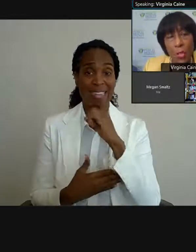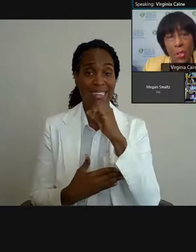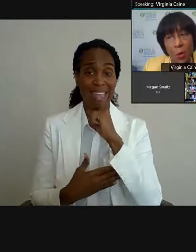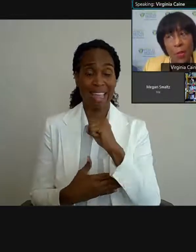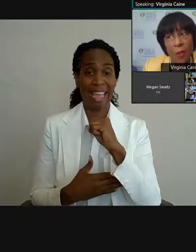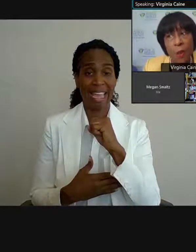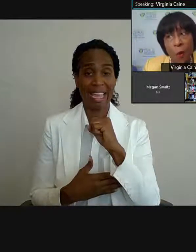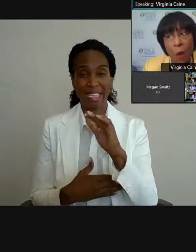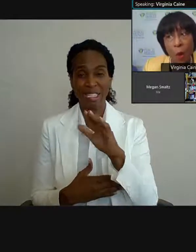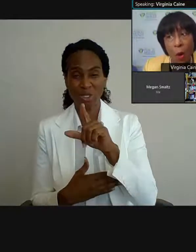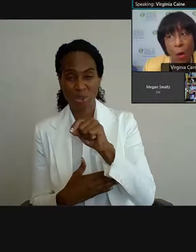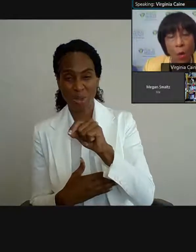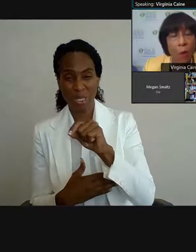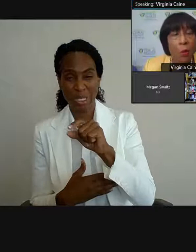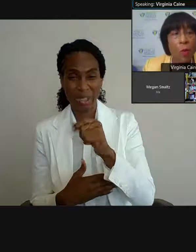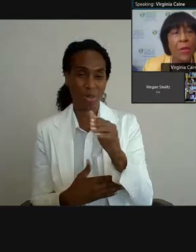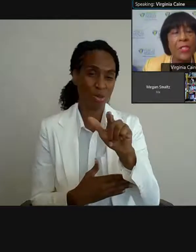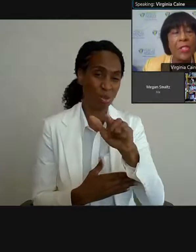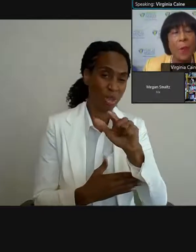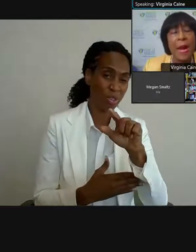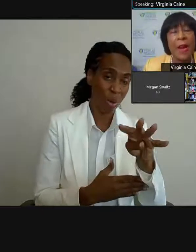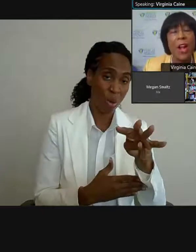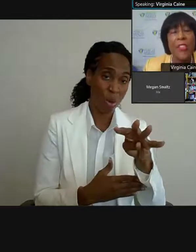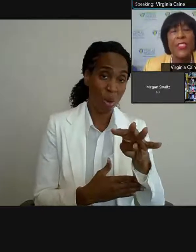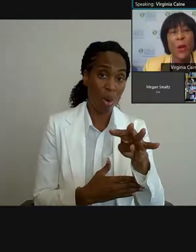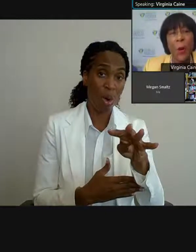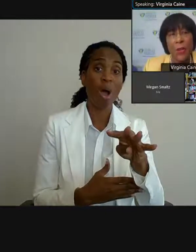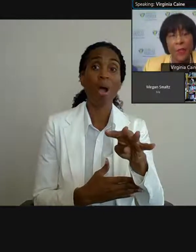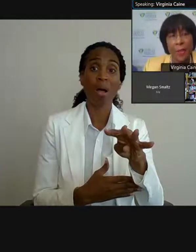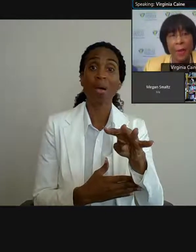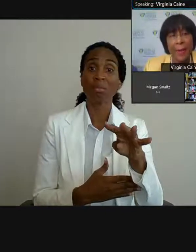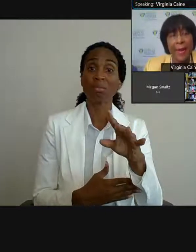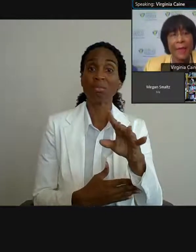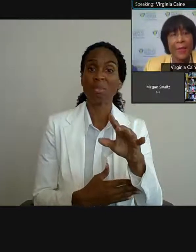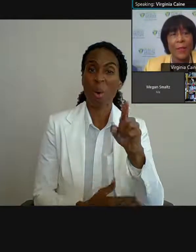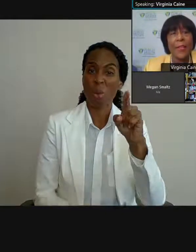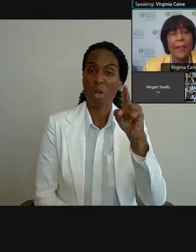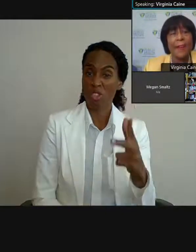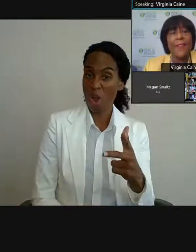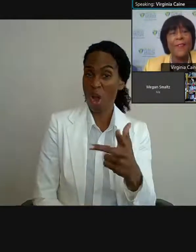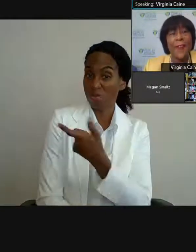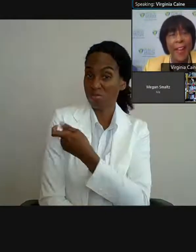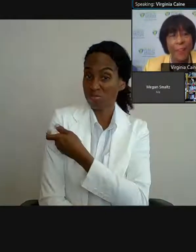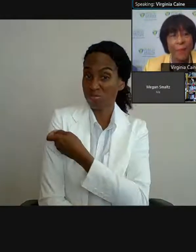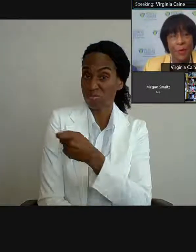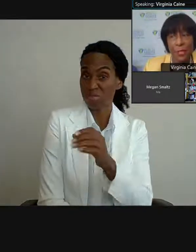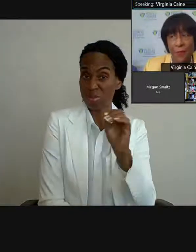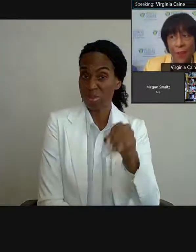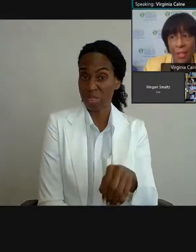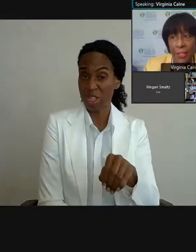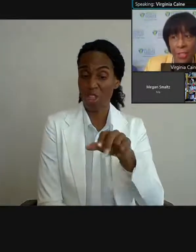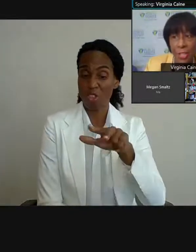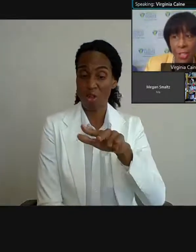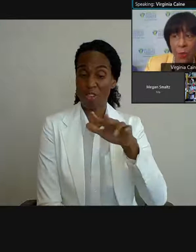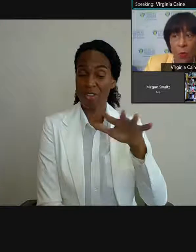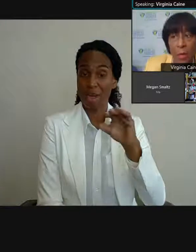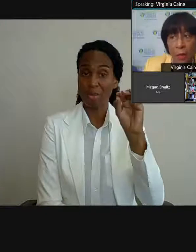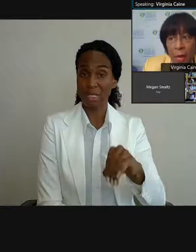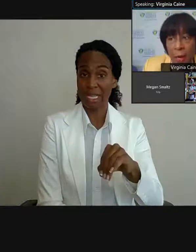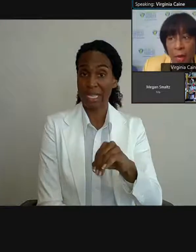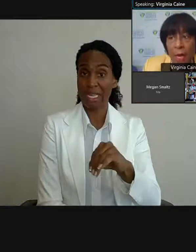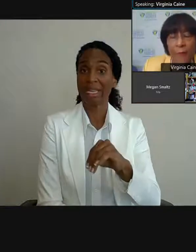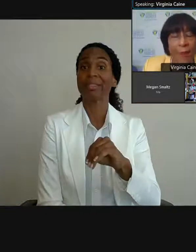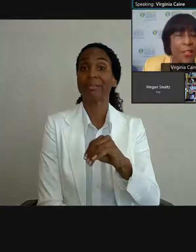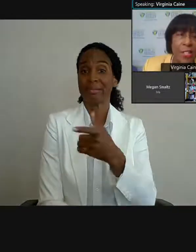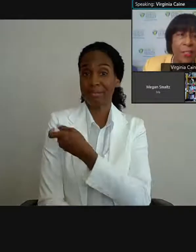from 20 to 24, we're reaching about a third of them at 35% vaccination